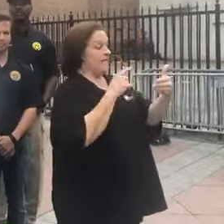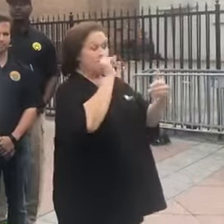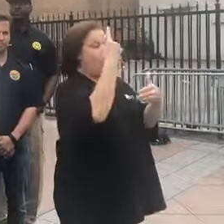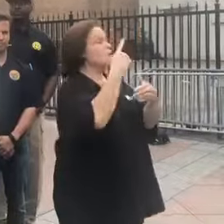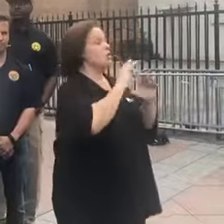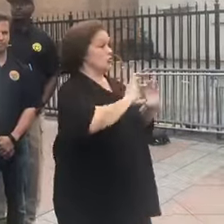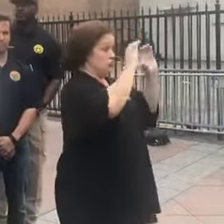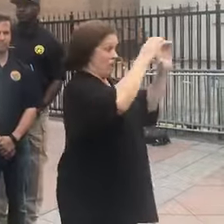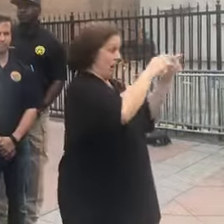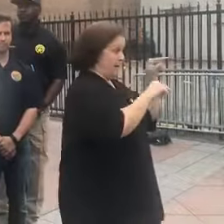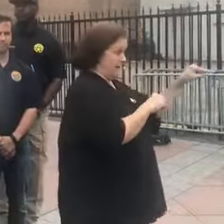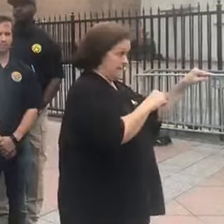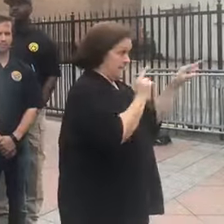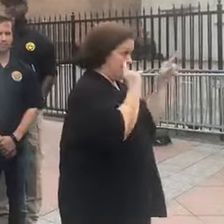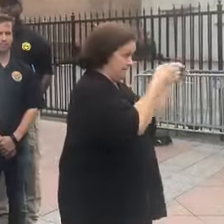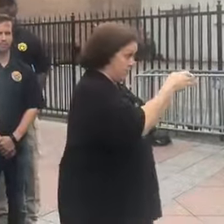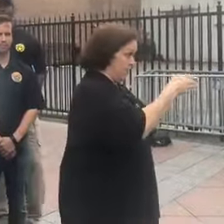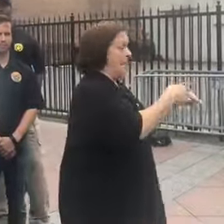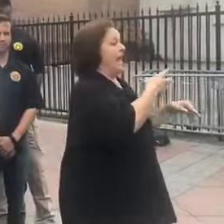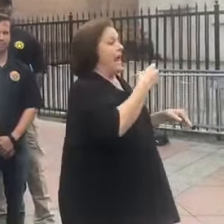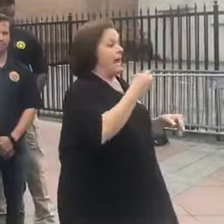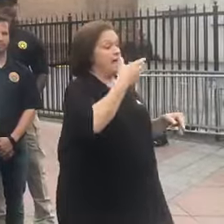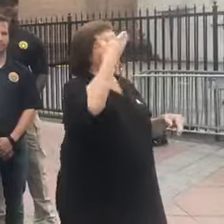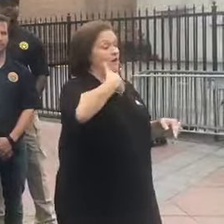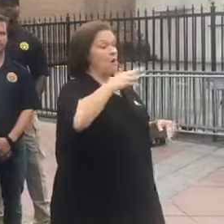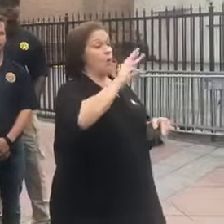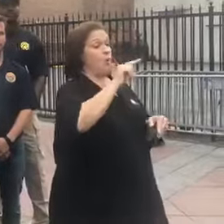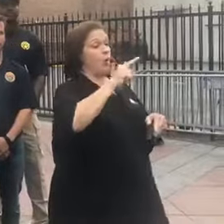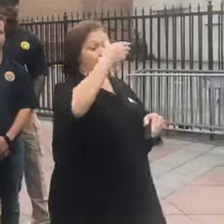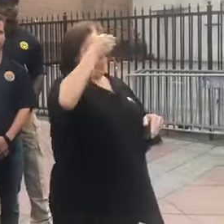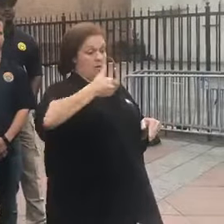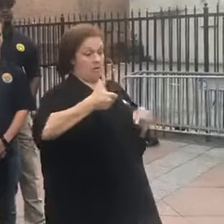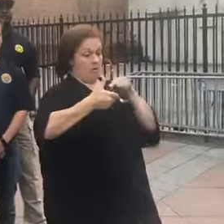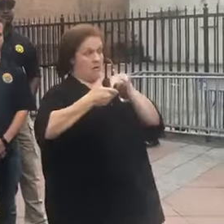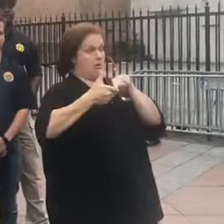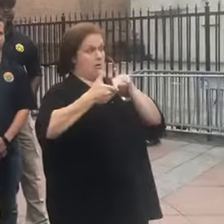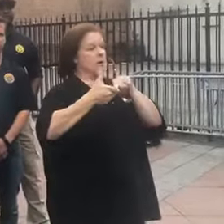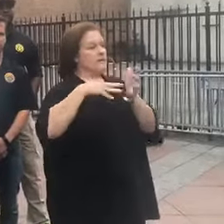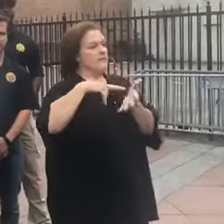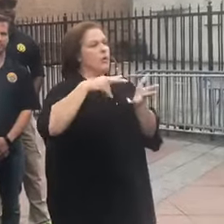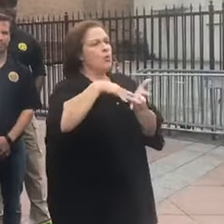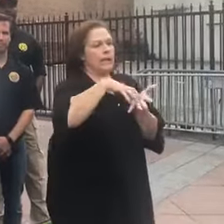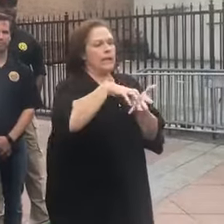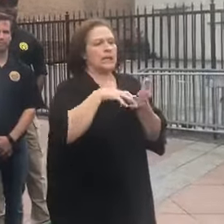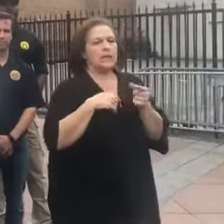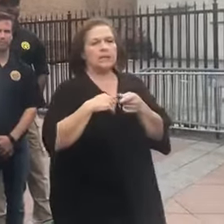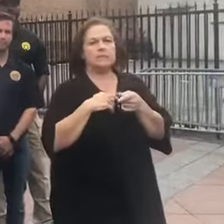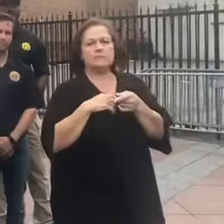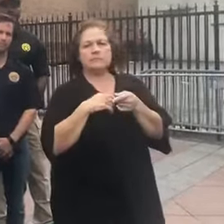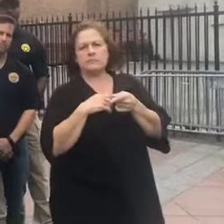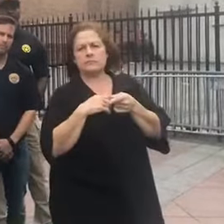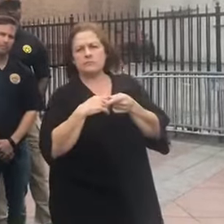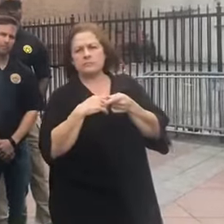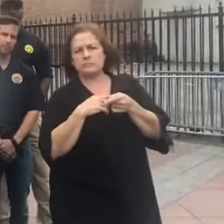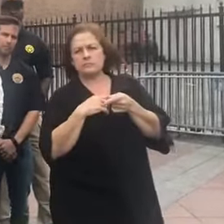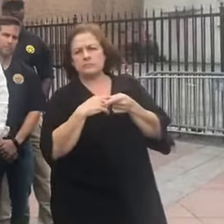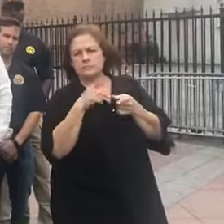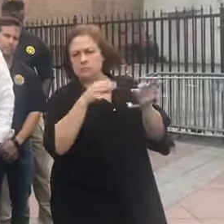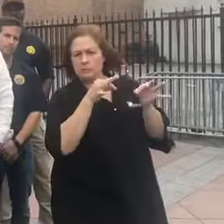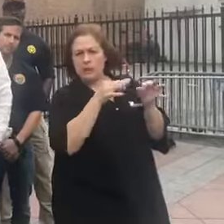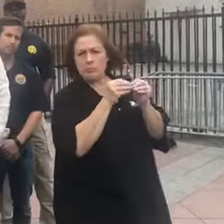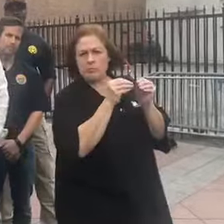tower cranes, as well as that wall. Chief, USA Today and then Fox 8. Can you go into further detail about